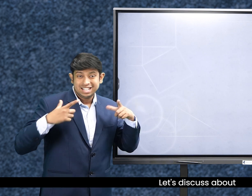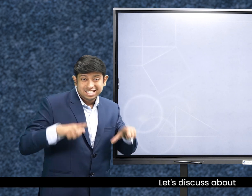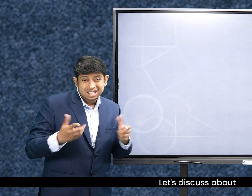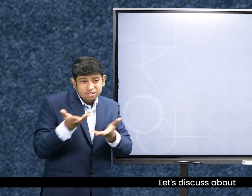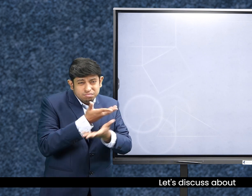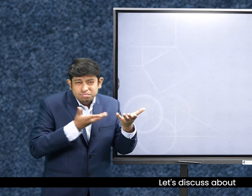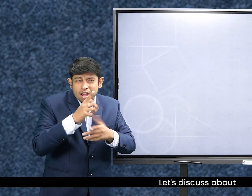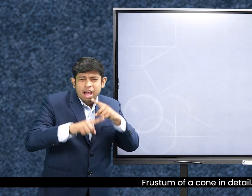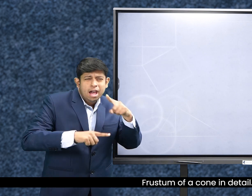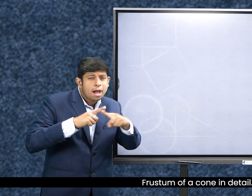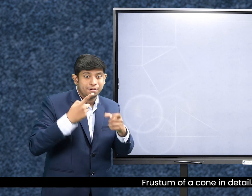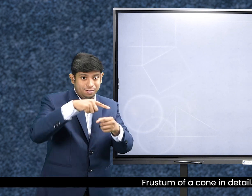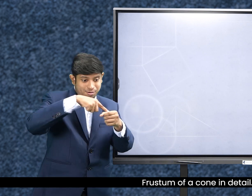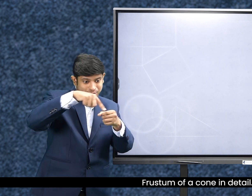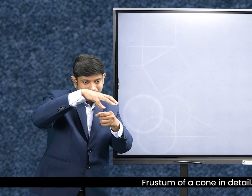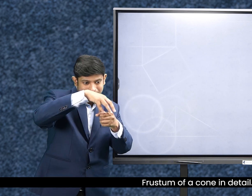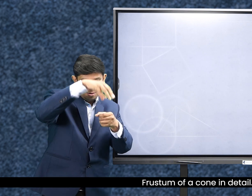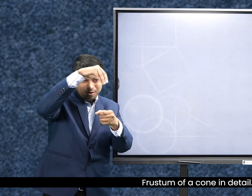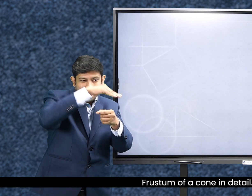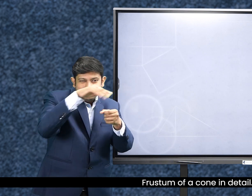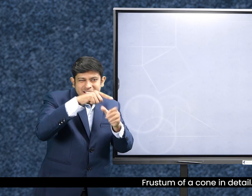Let's discuss about frustum of cone in detail.